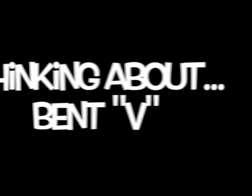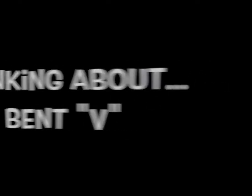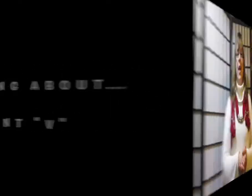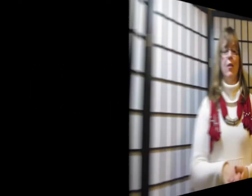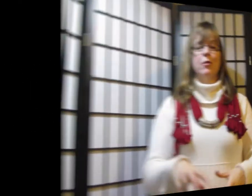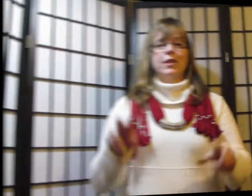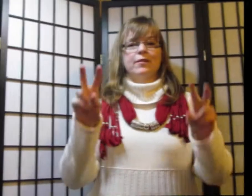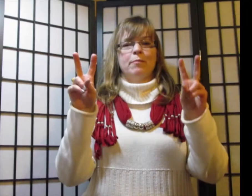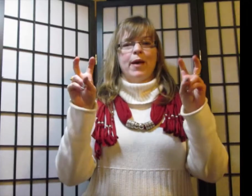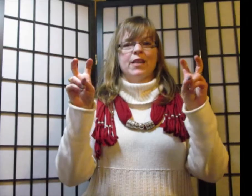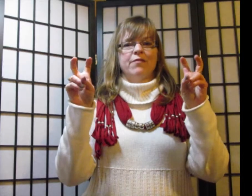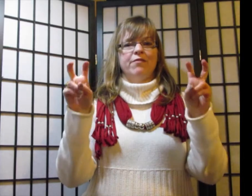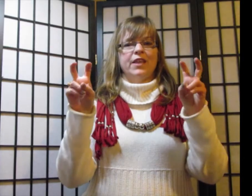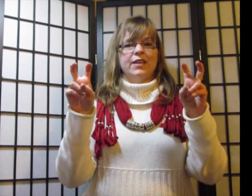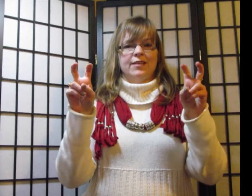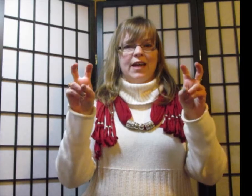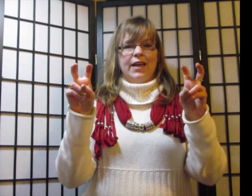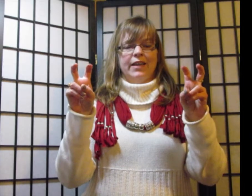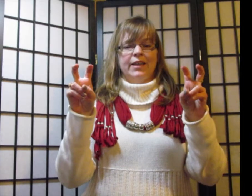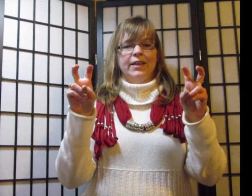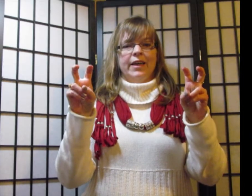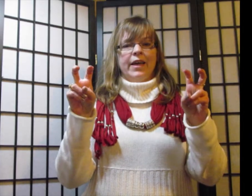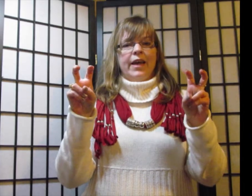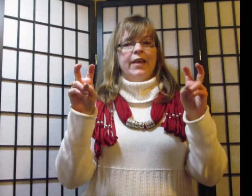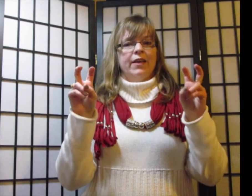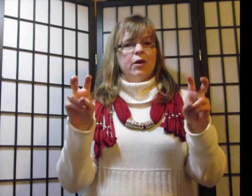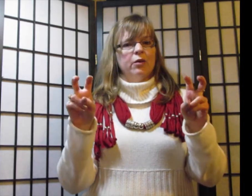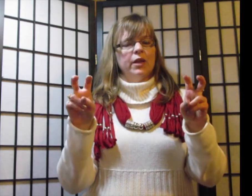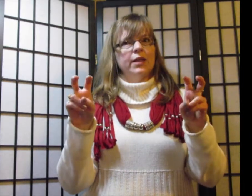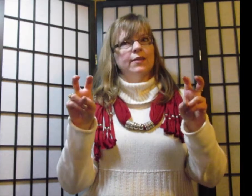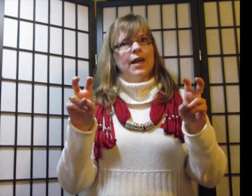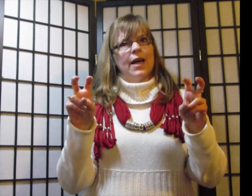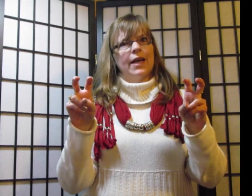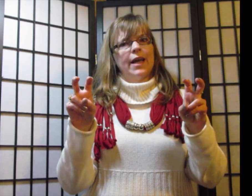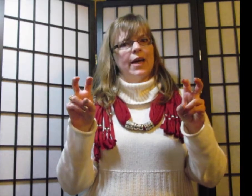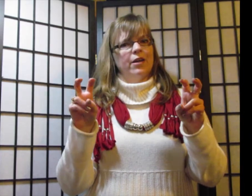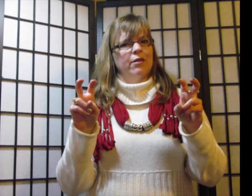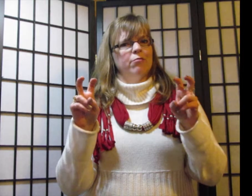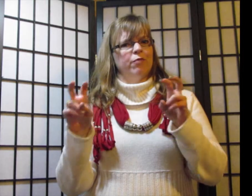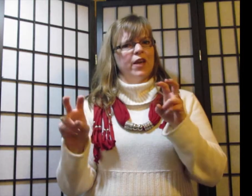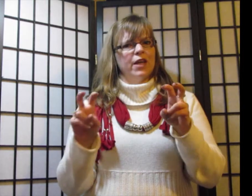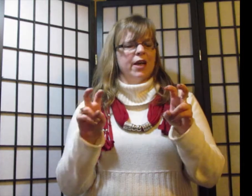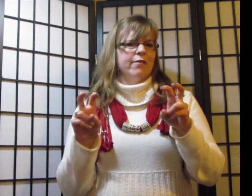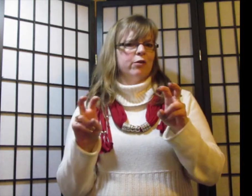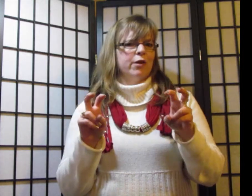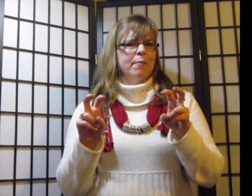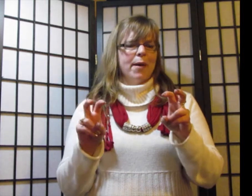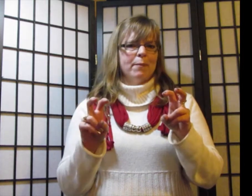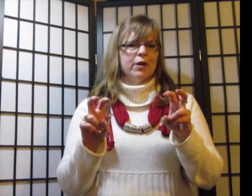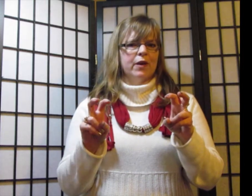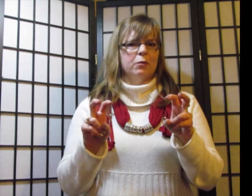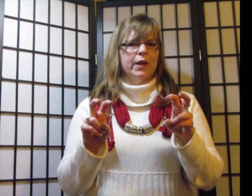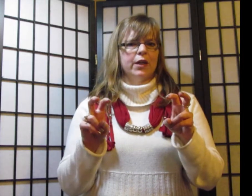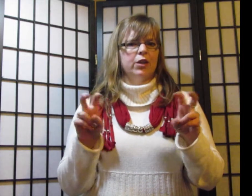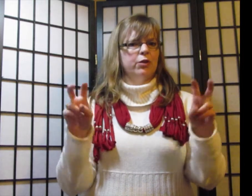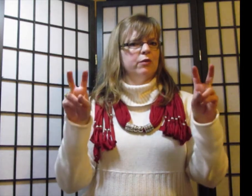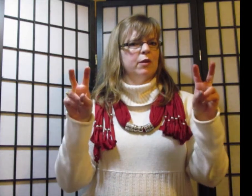The next one is the bent V sign. And the only sign I could think of or remember that we had used the